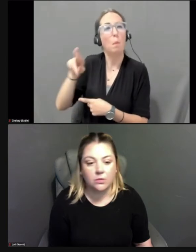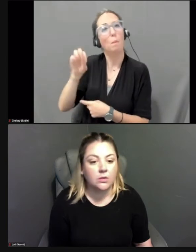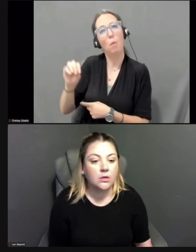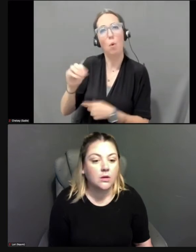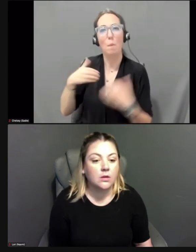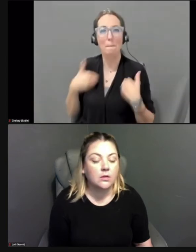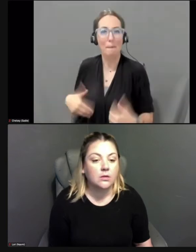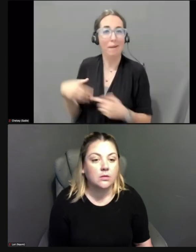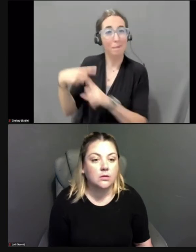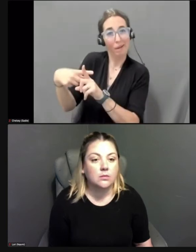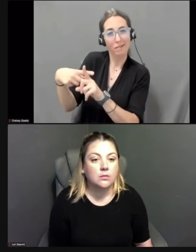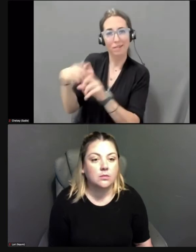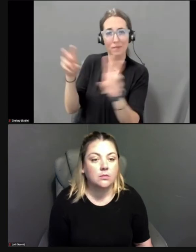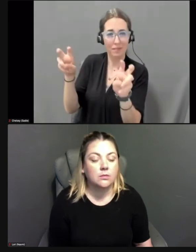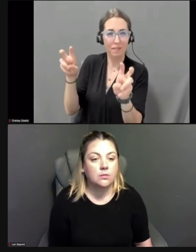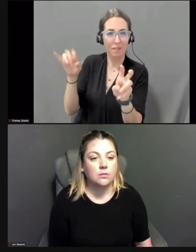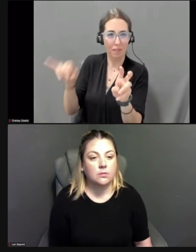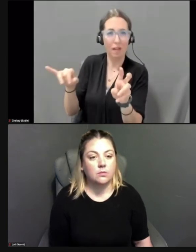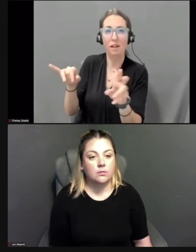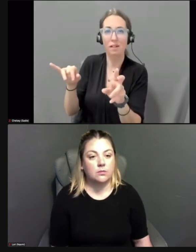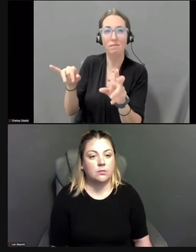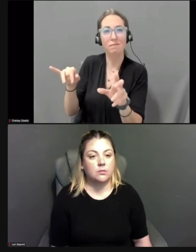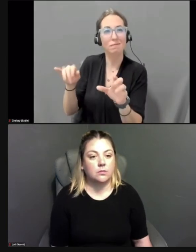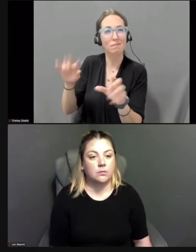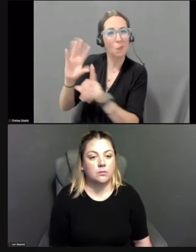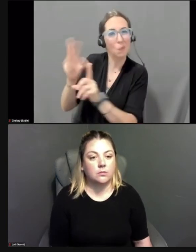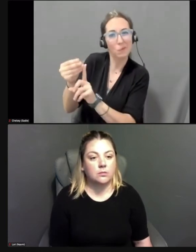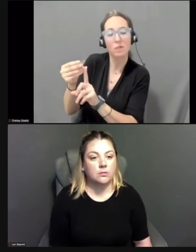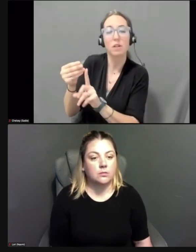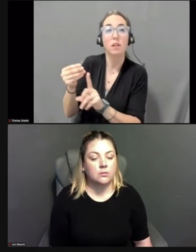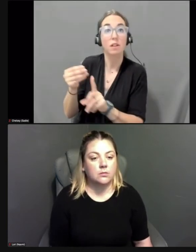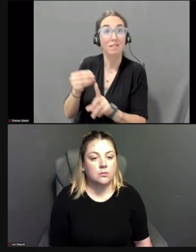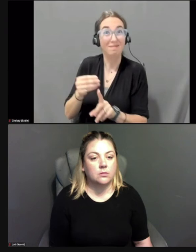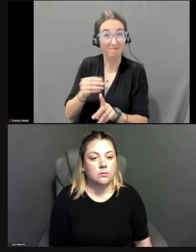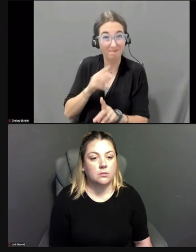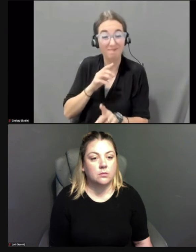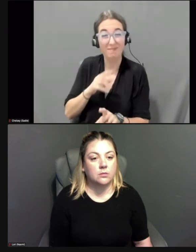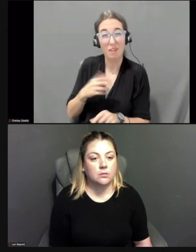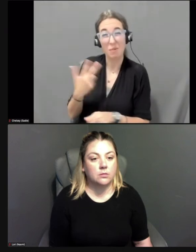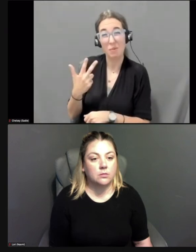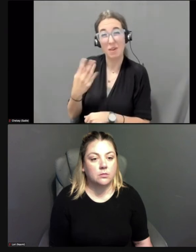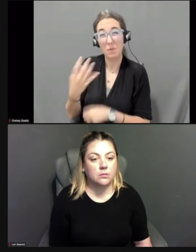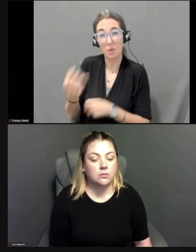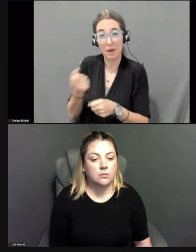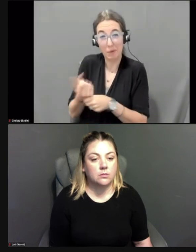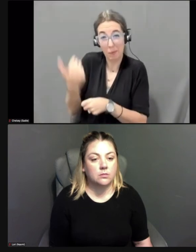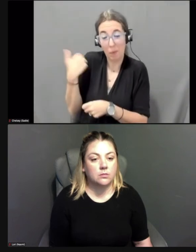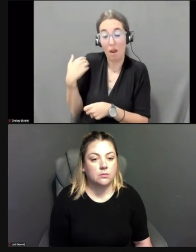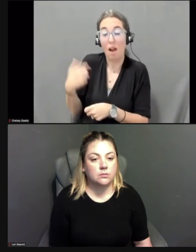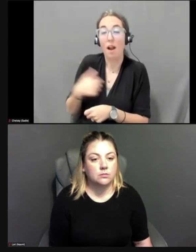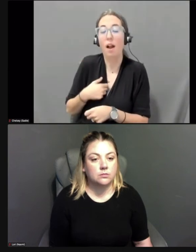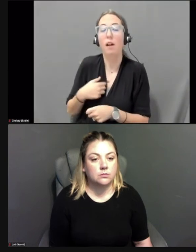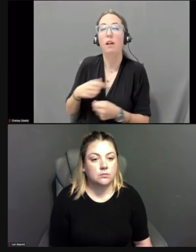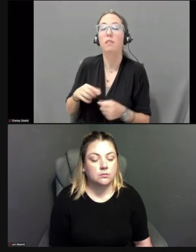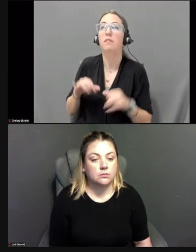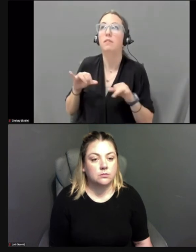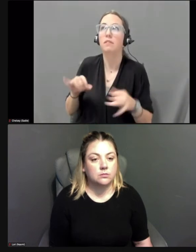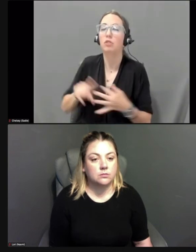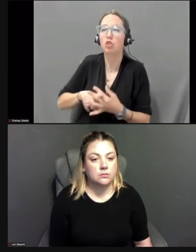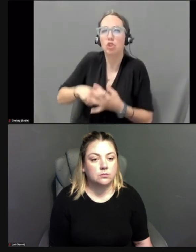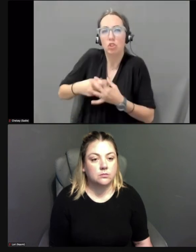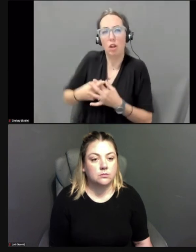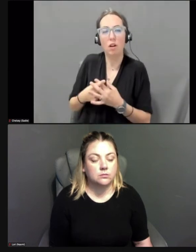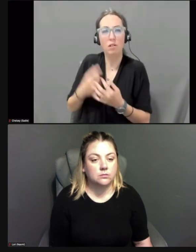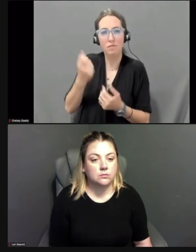or 4 years ago where I really started understanding like where the origins of the body positivity movement came